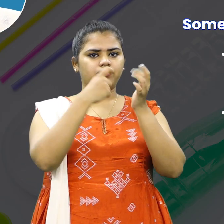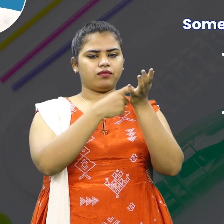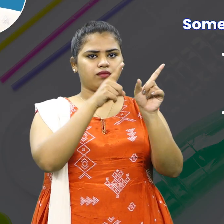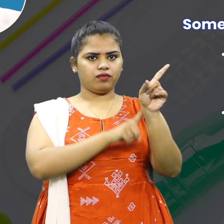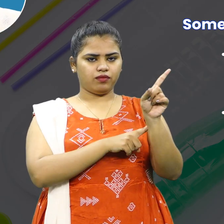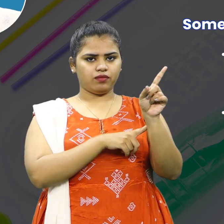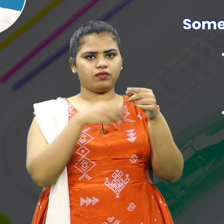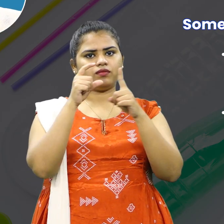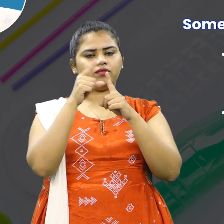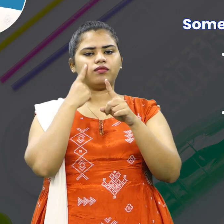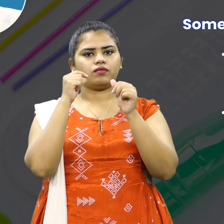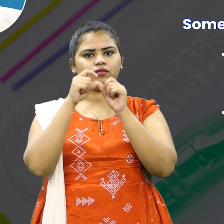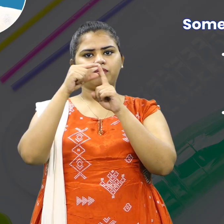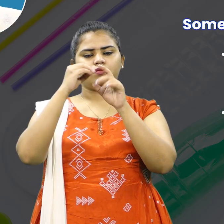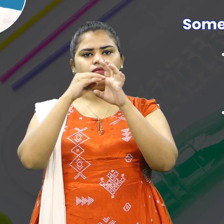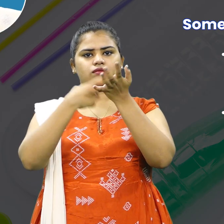diapers,